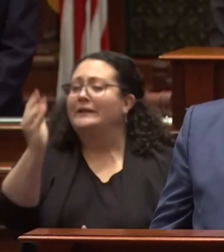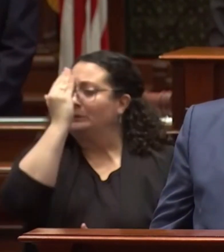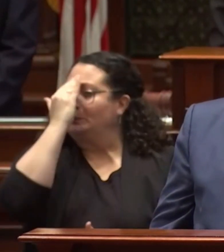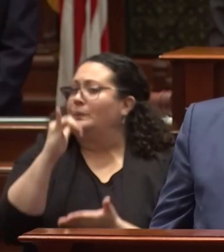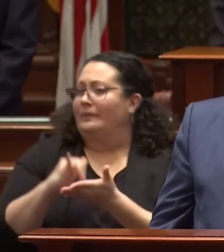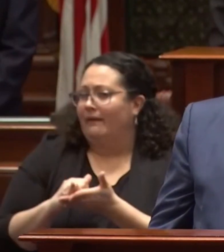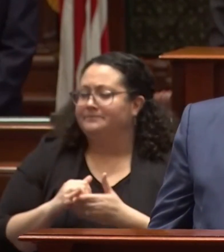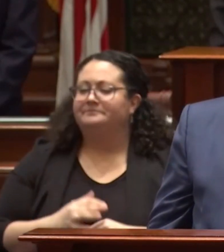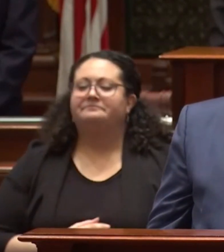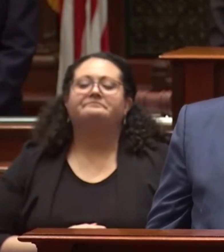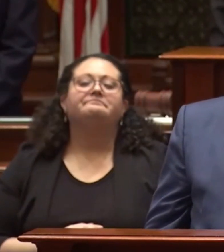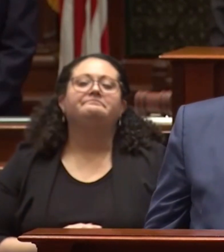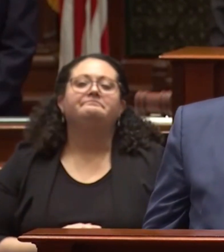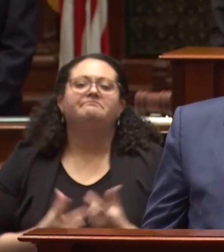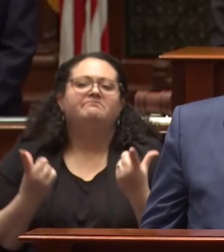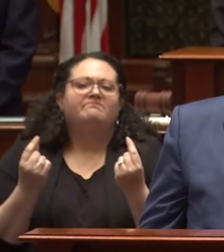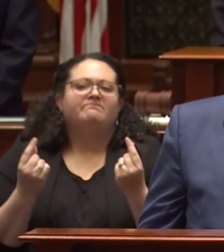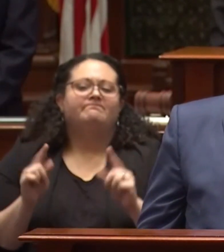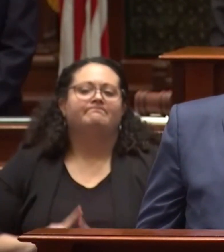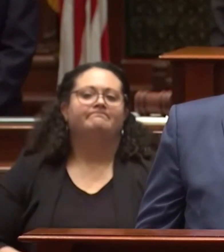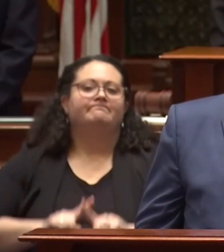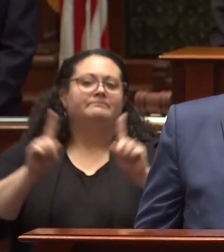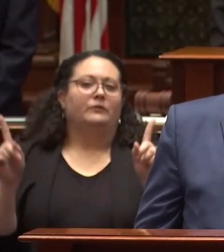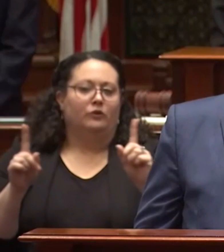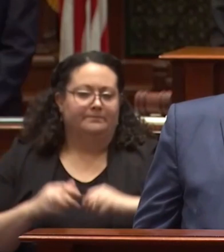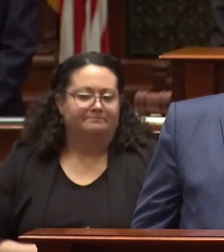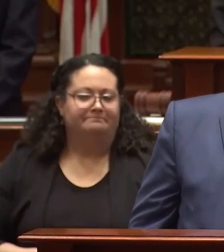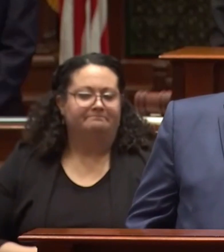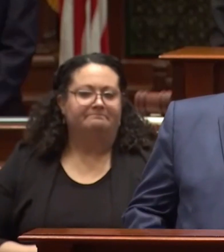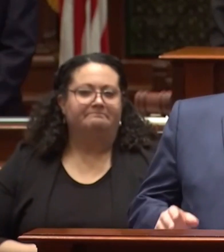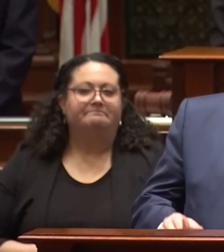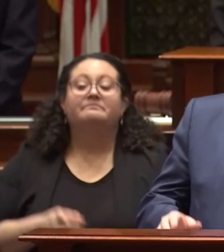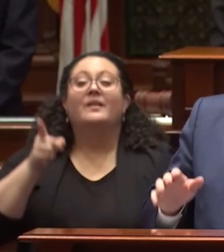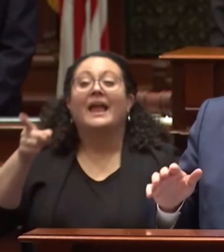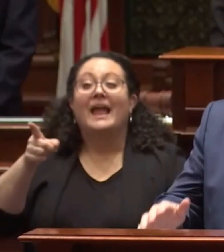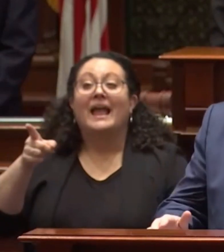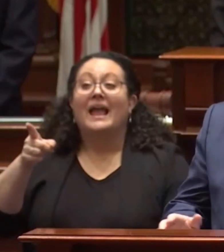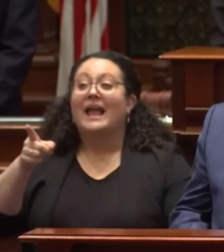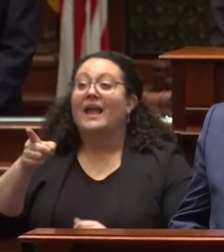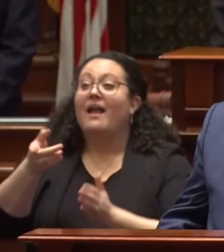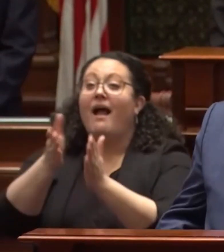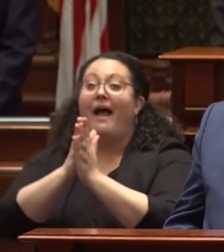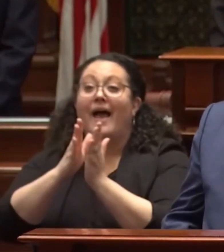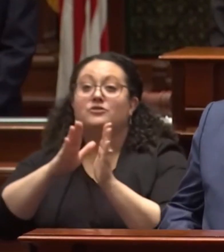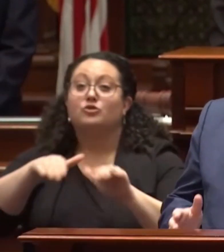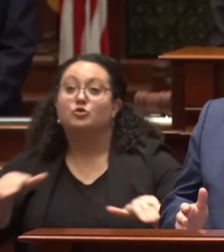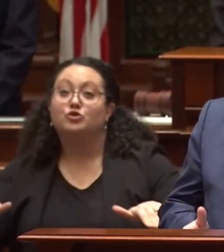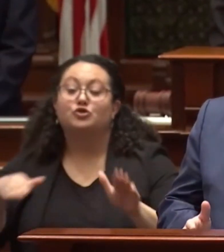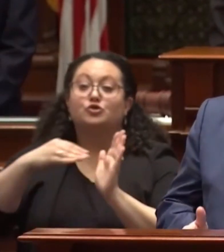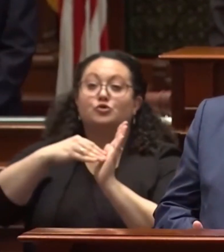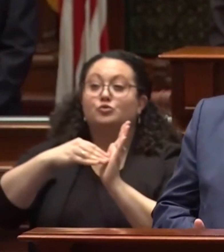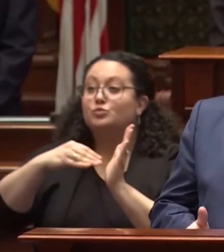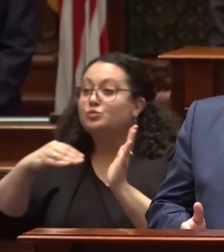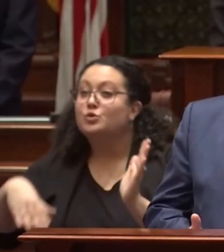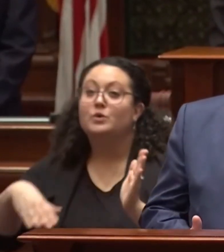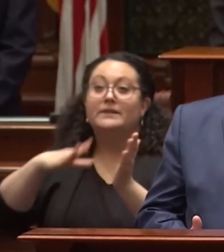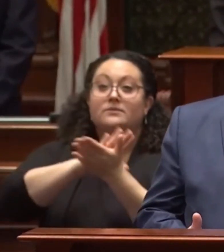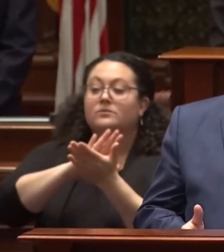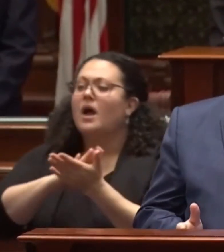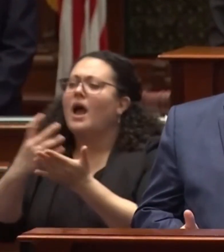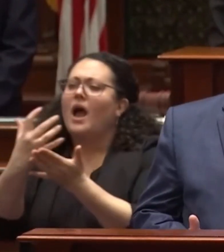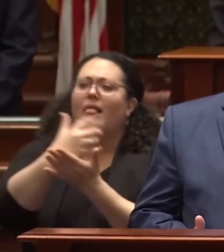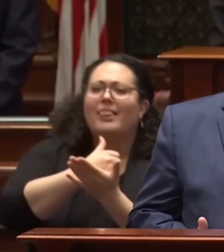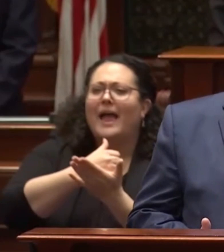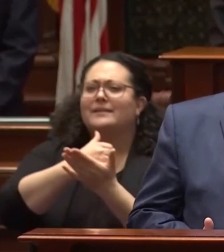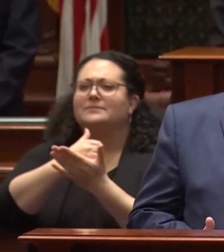this. So he did something unusual. He enlisted the school children of Illinois to collect pennies and